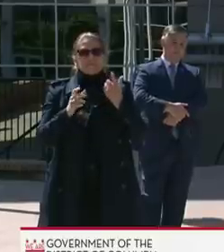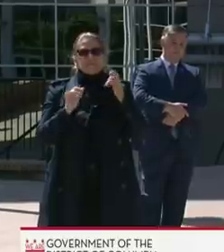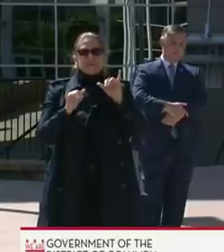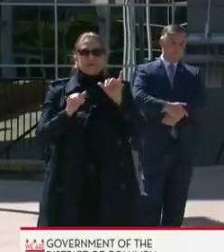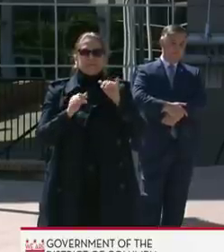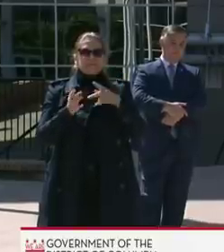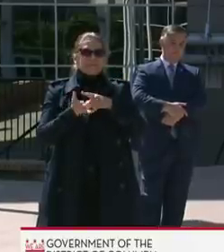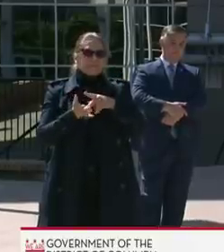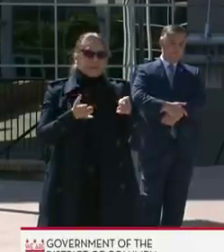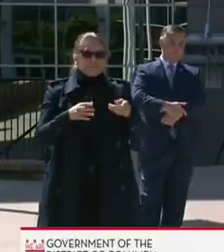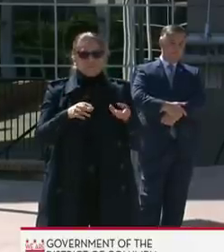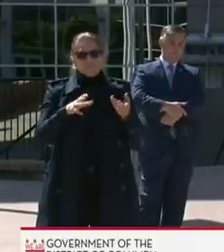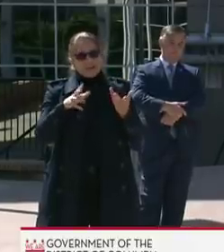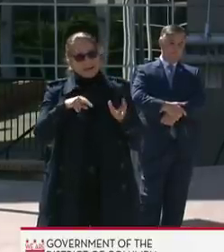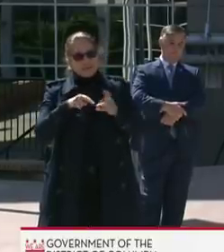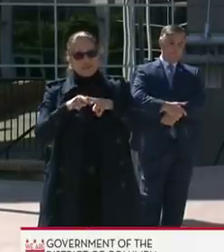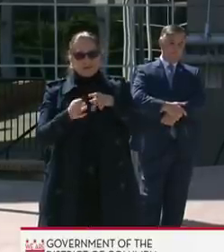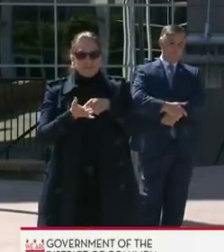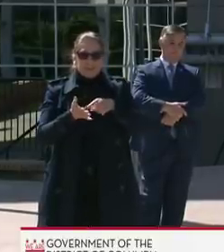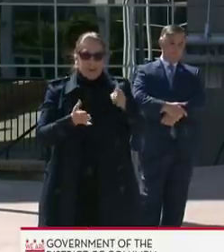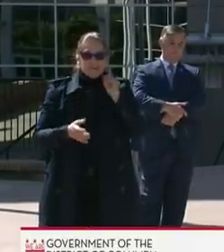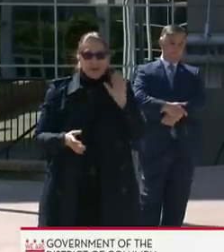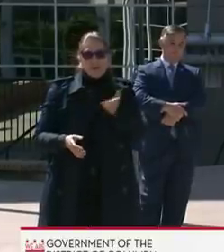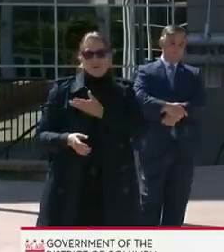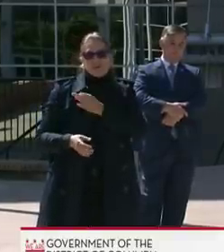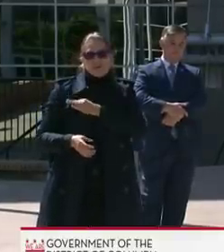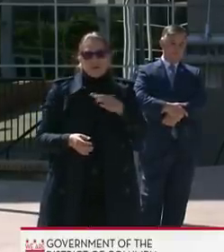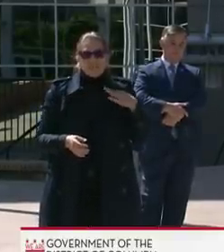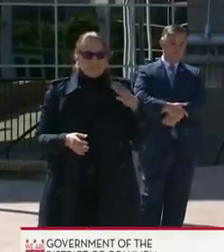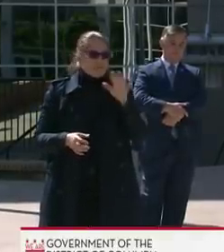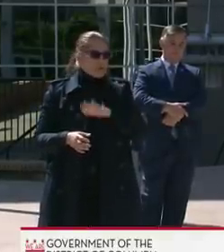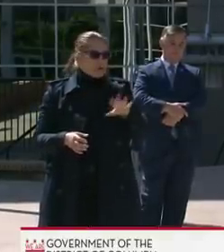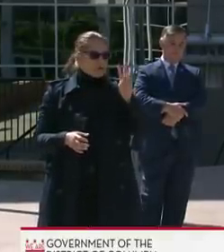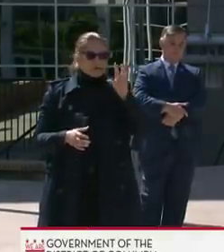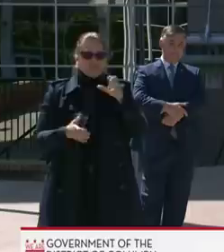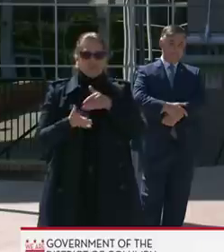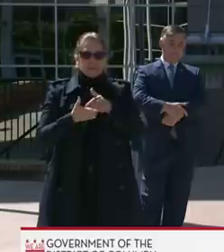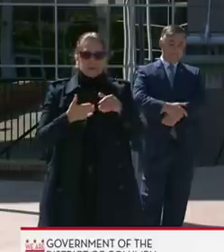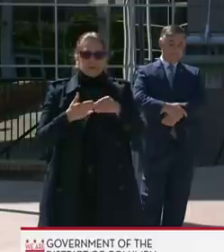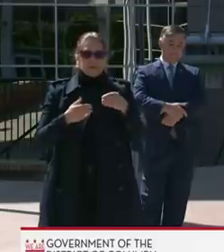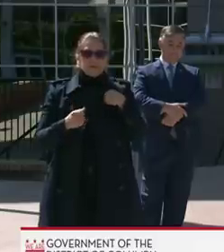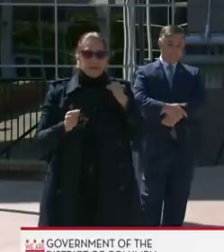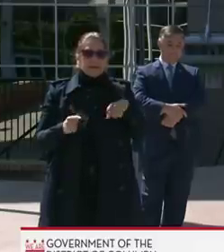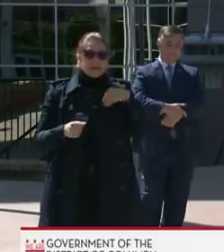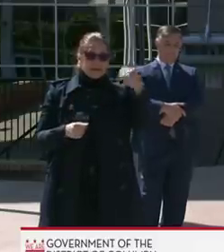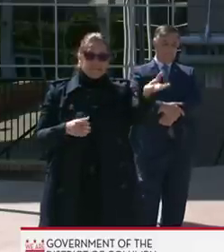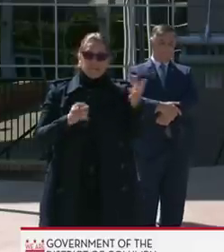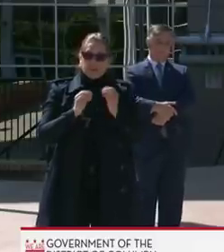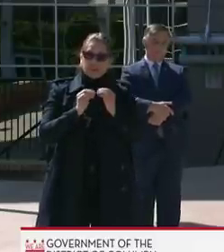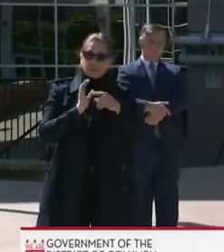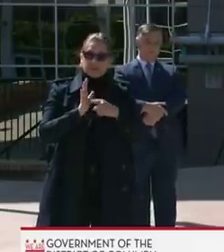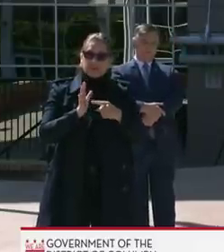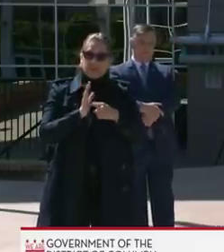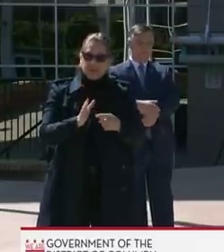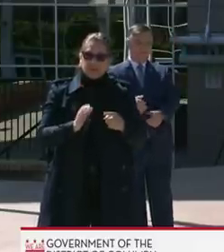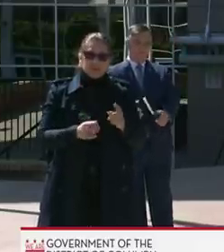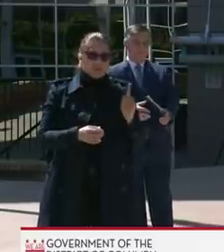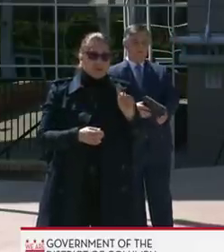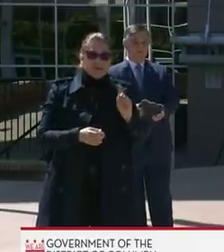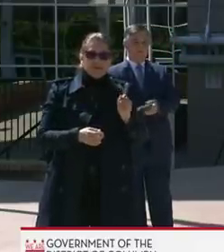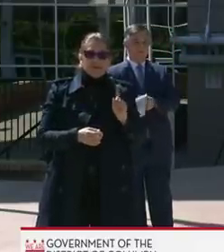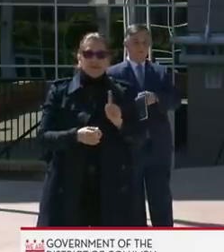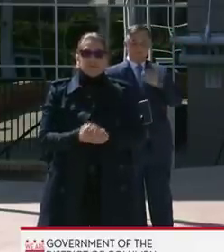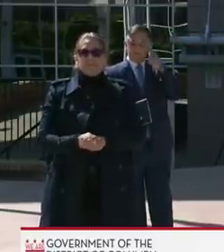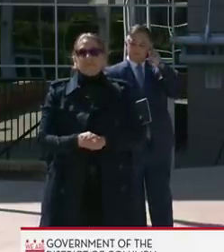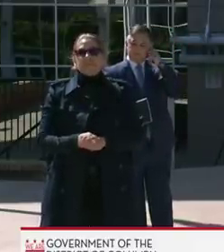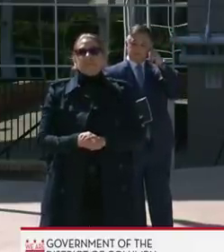million. So all of those, I could give you a lot more examples looking at my briefing, but